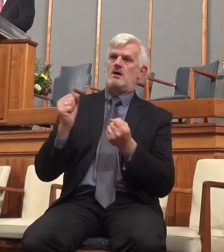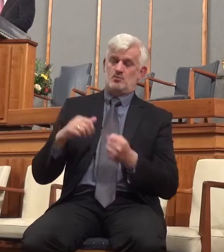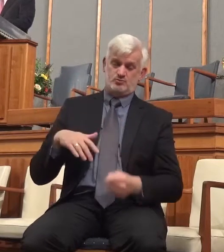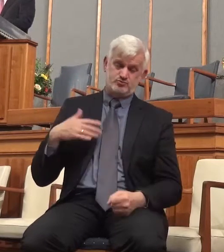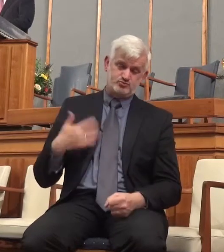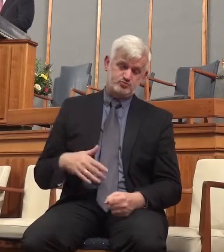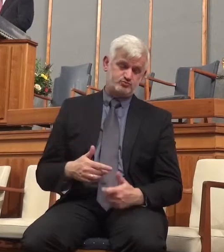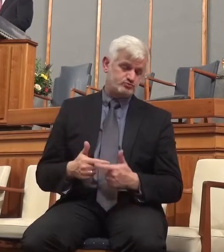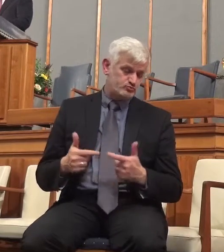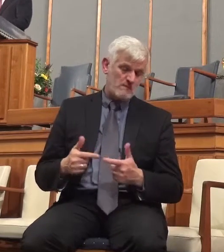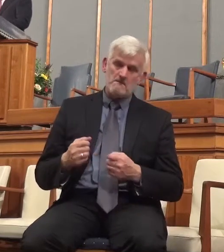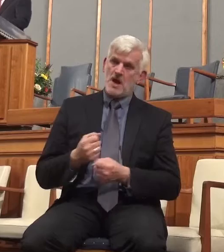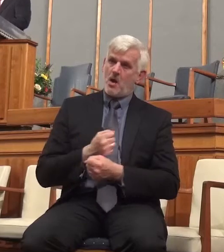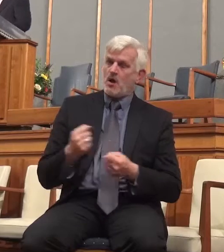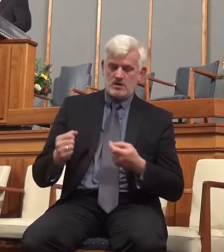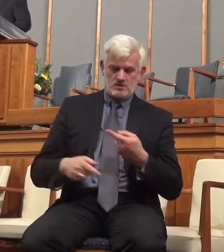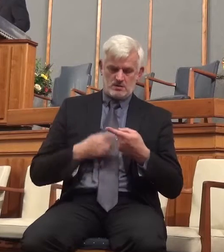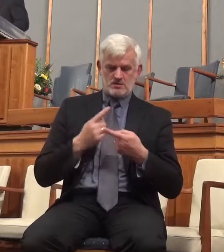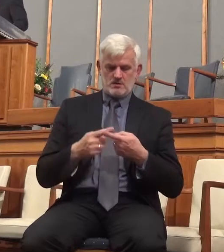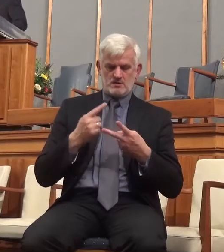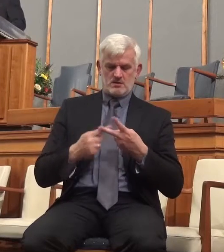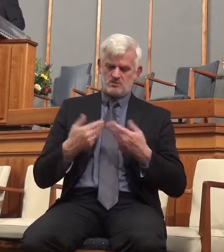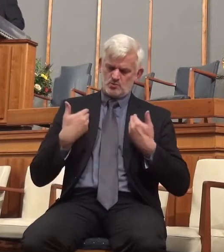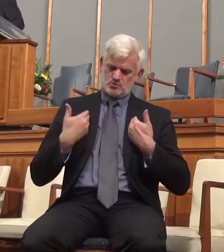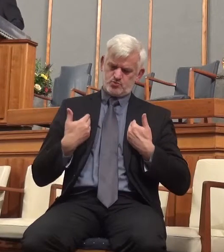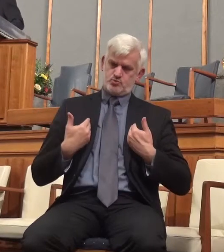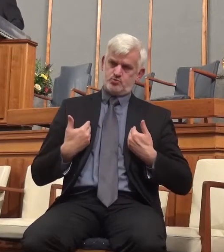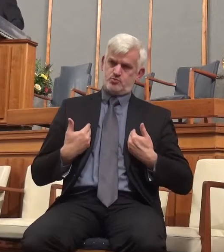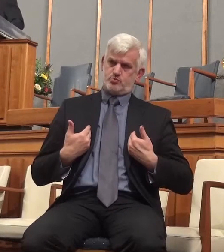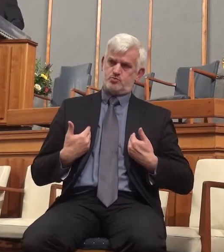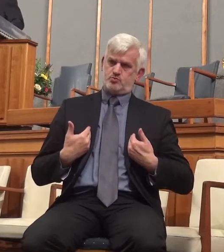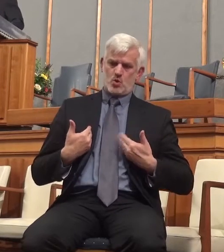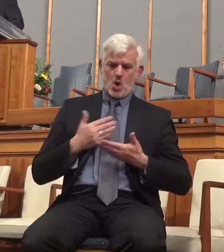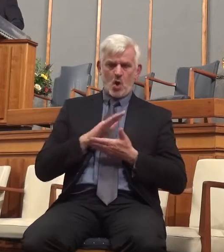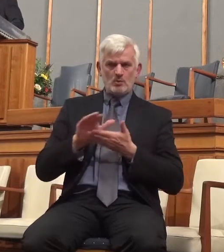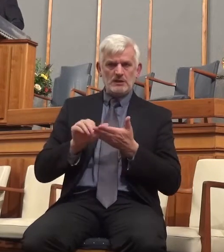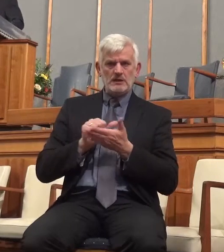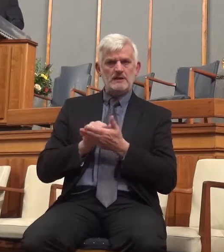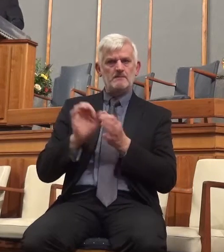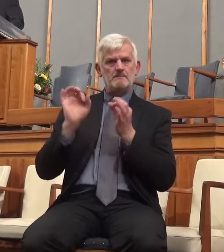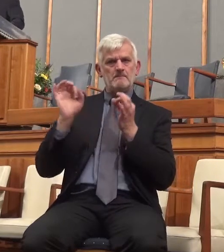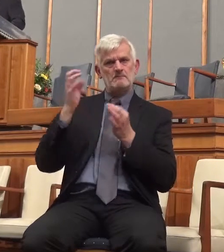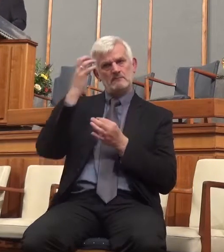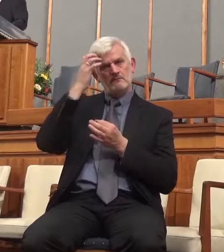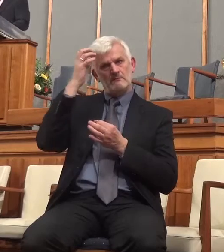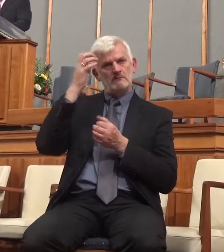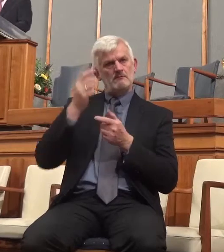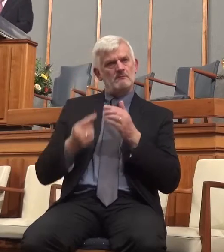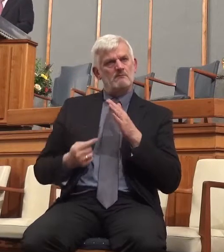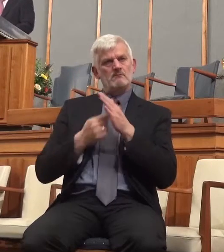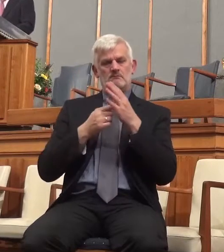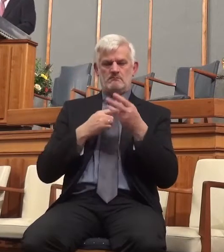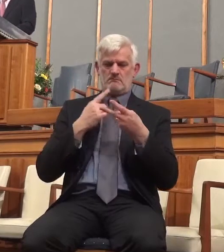power. You read about his majesty and sovereignty, his holiness and his perfection. You read about